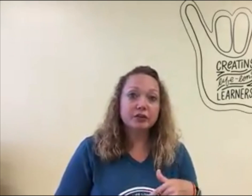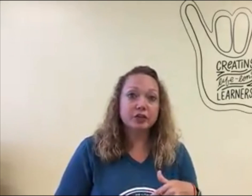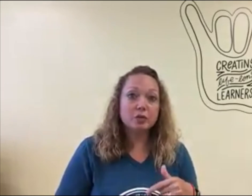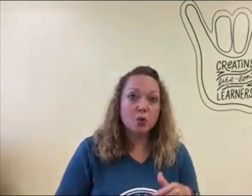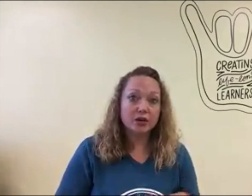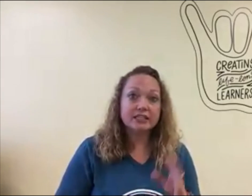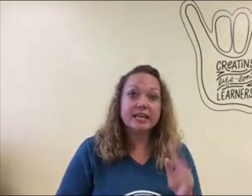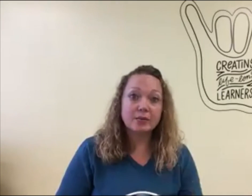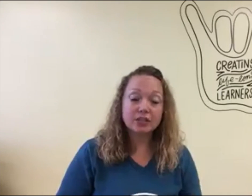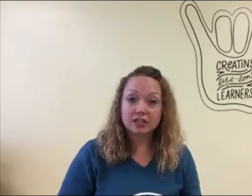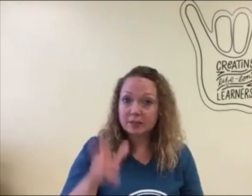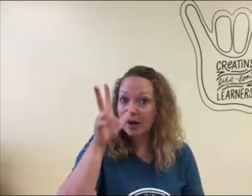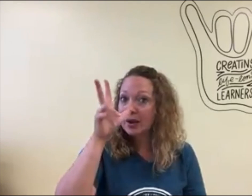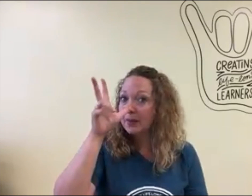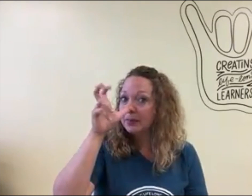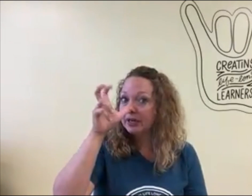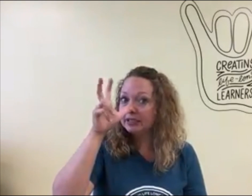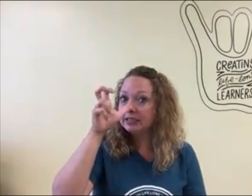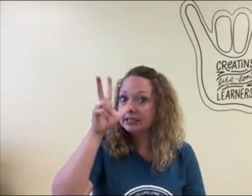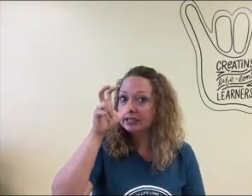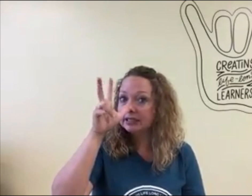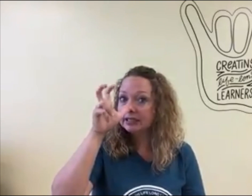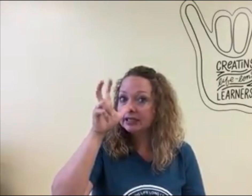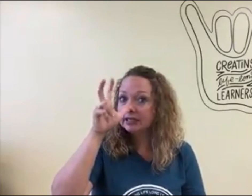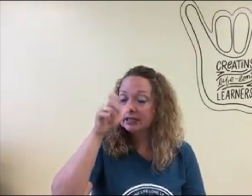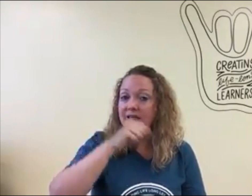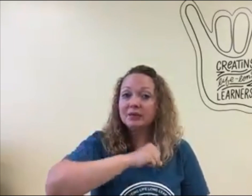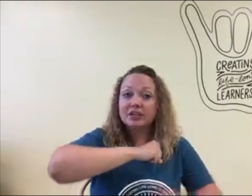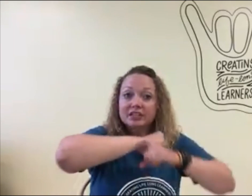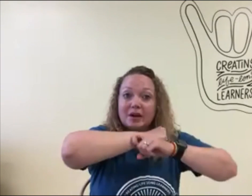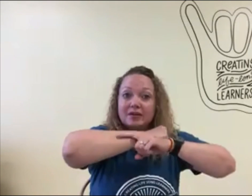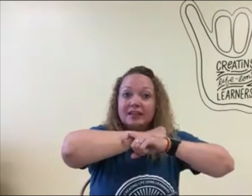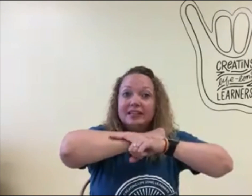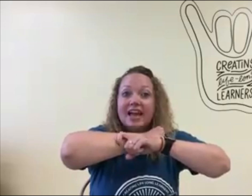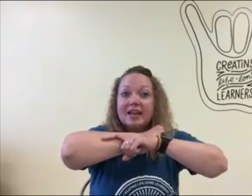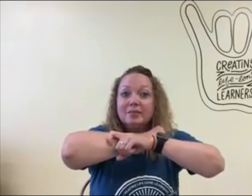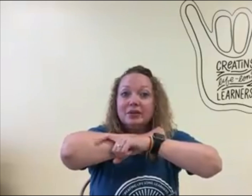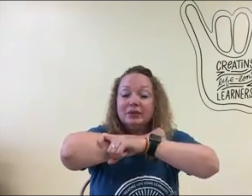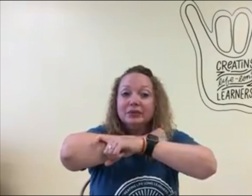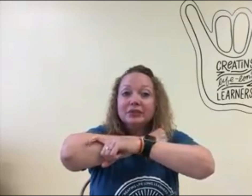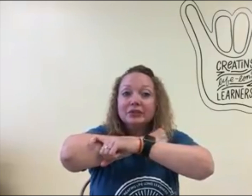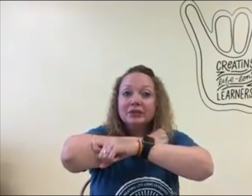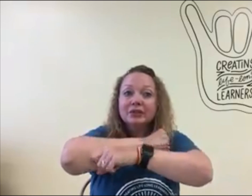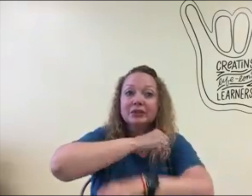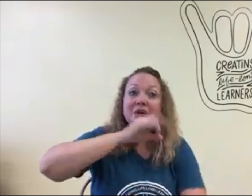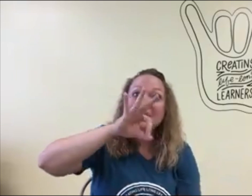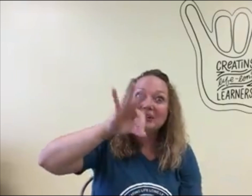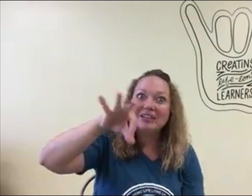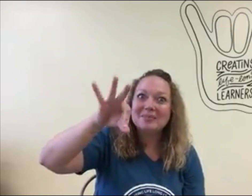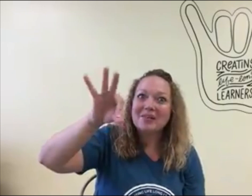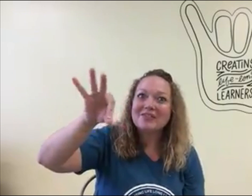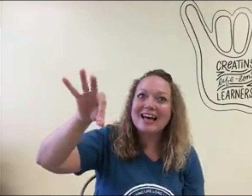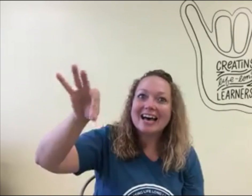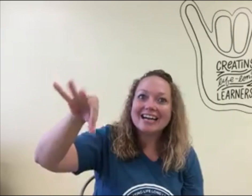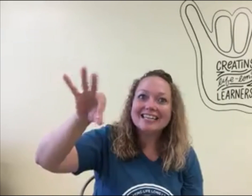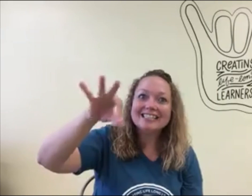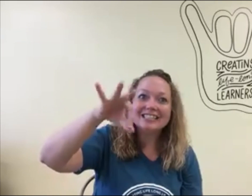we talked about bugs. We talked about caterpillars. We talked about flies and the shoe